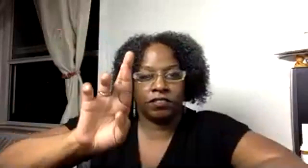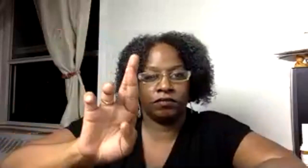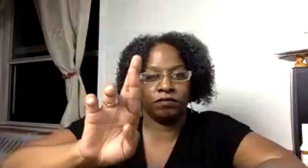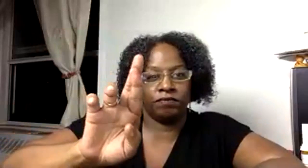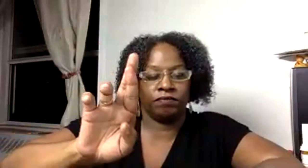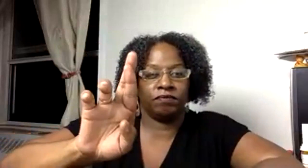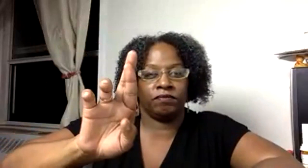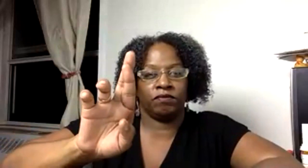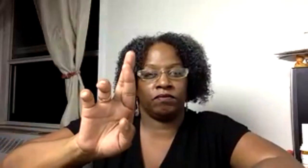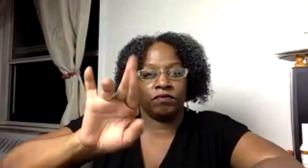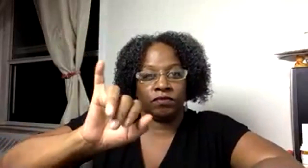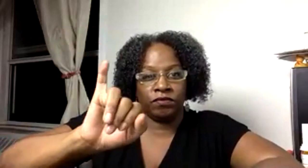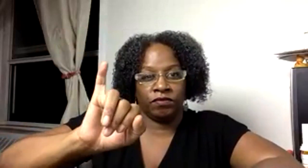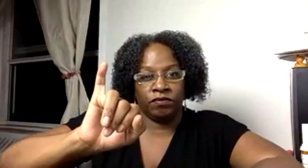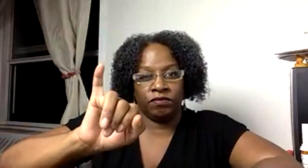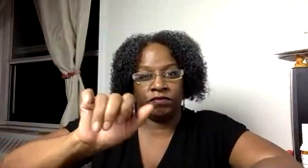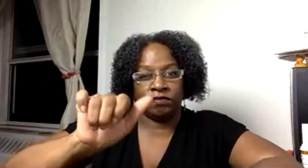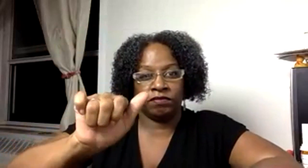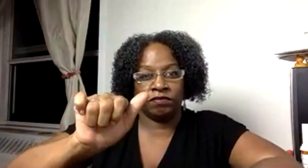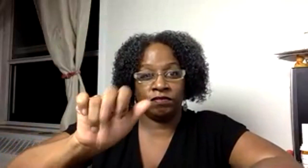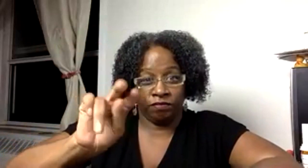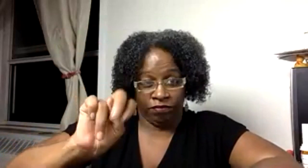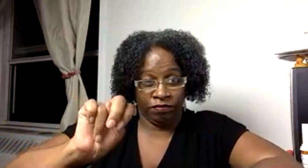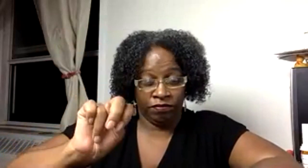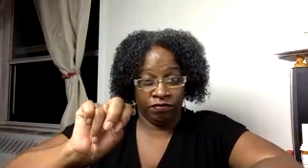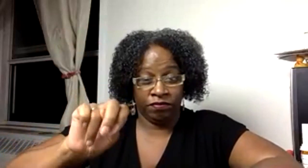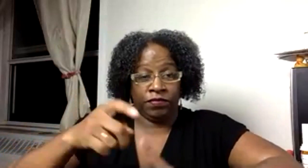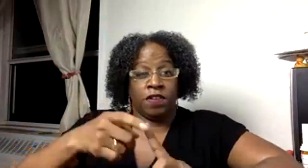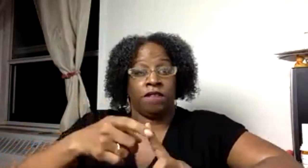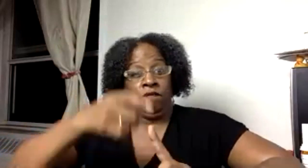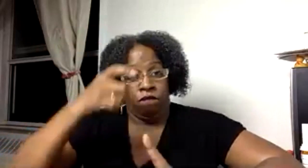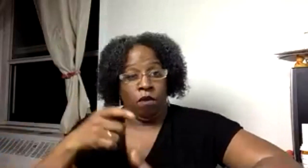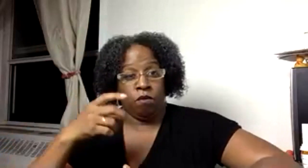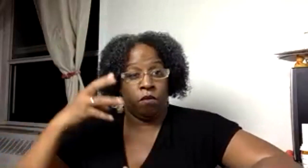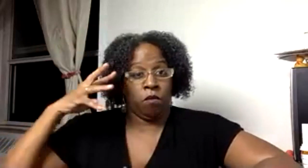Before we wrap up, I want to spotlight Rain really quick.